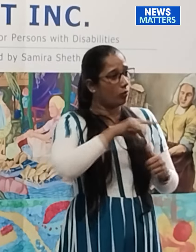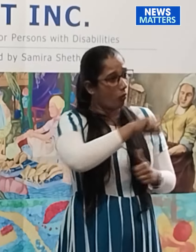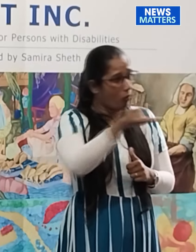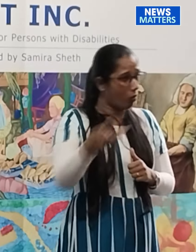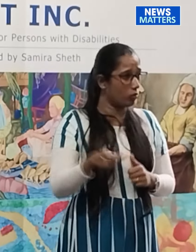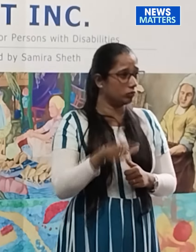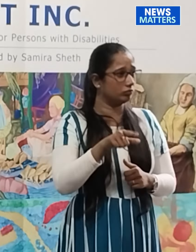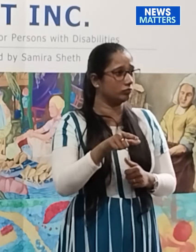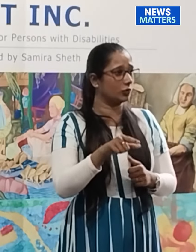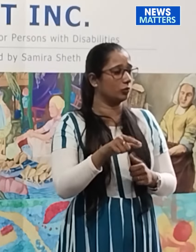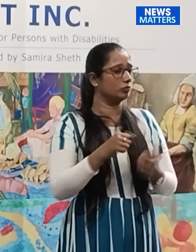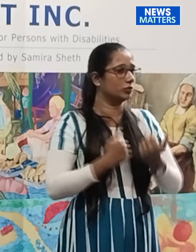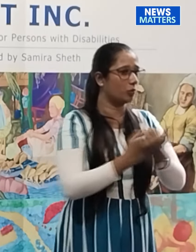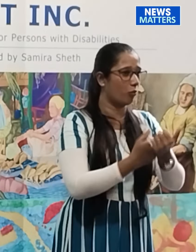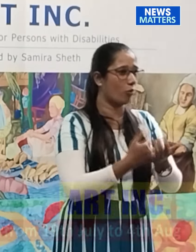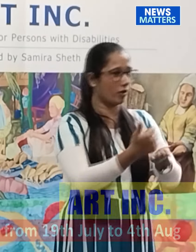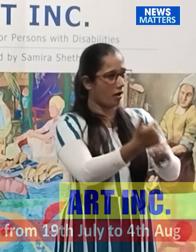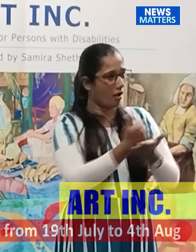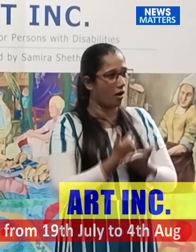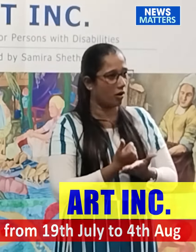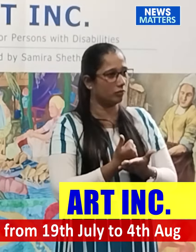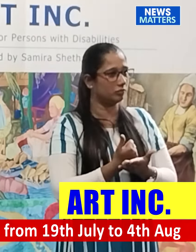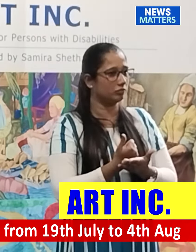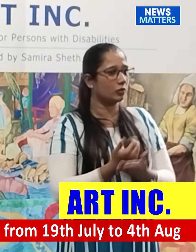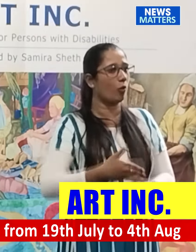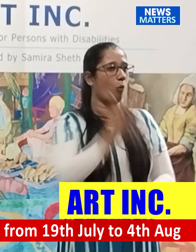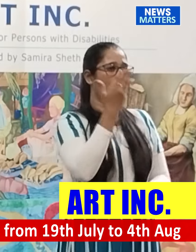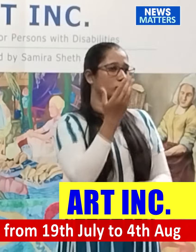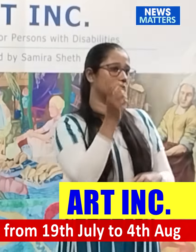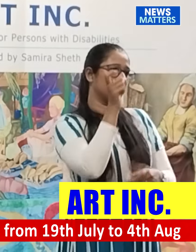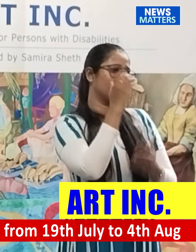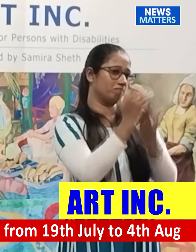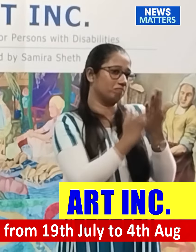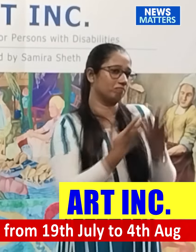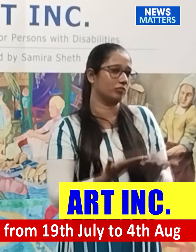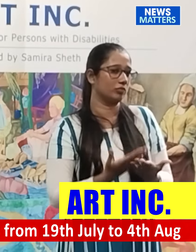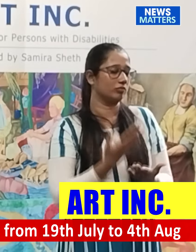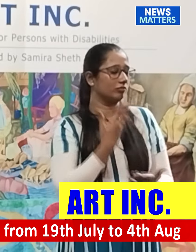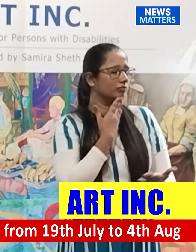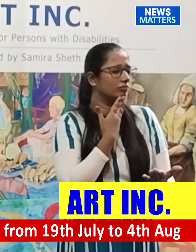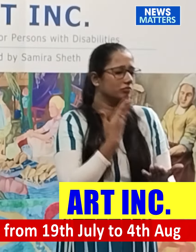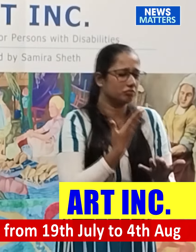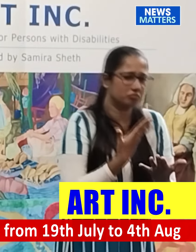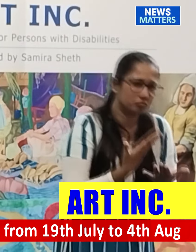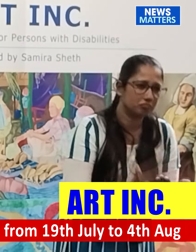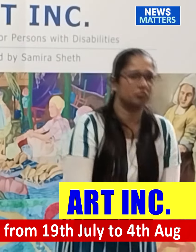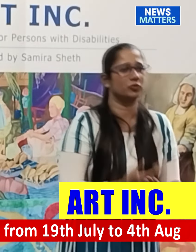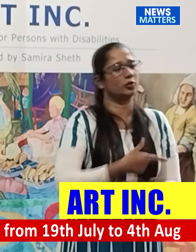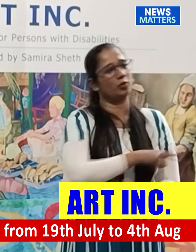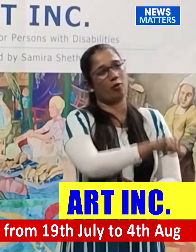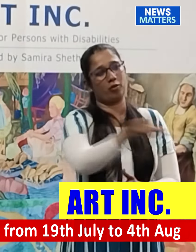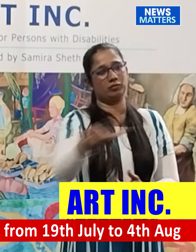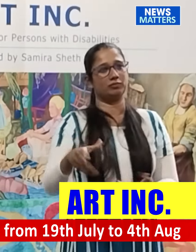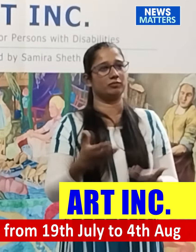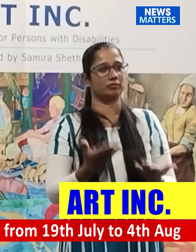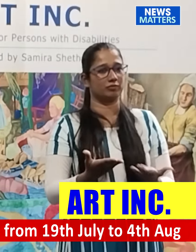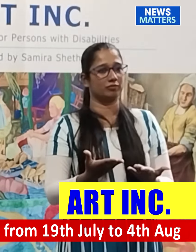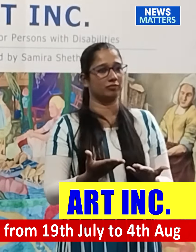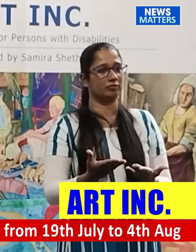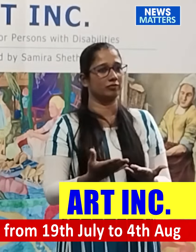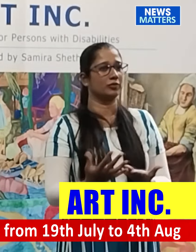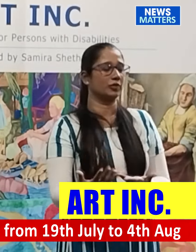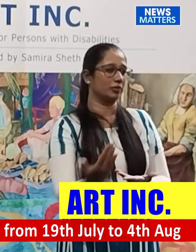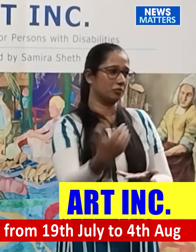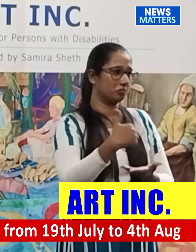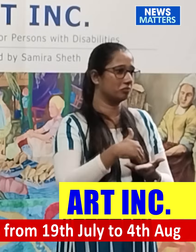others who have helped us in organizing this. I am very grateful and thankful to all those who have come